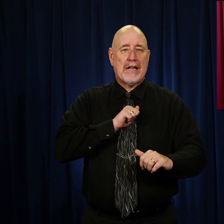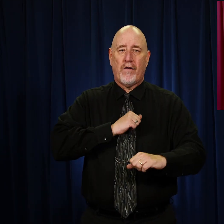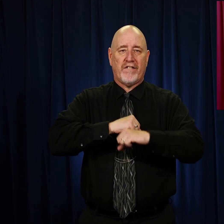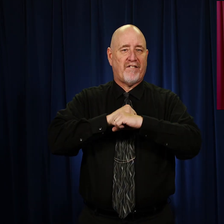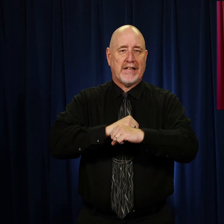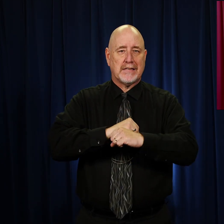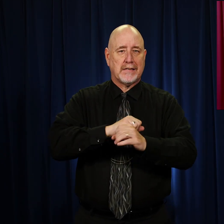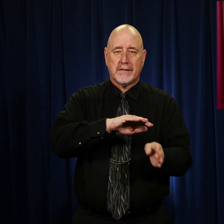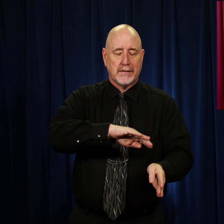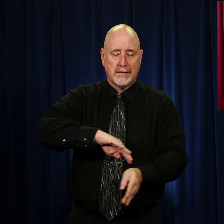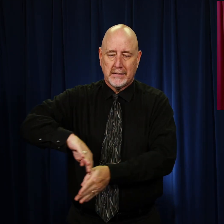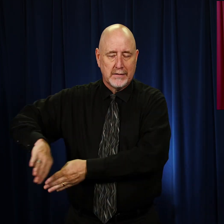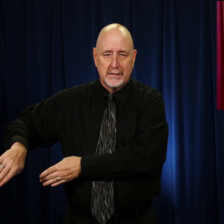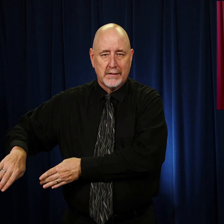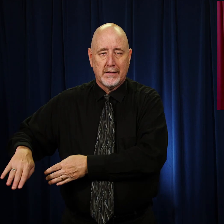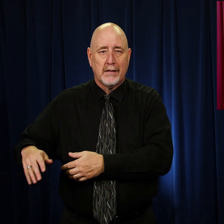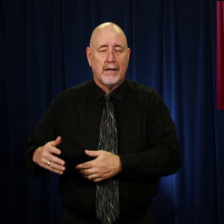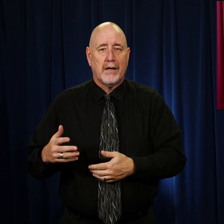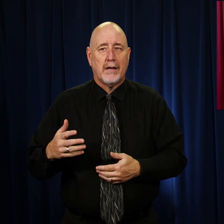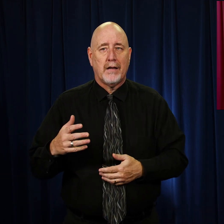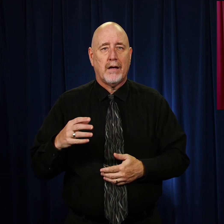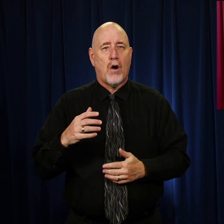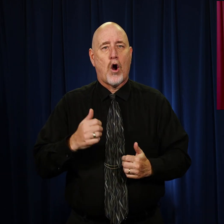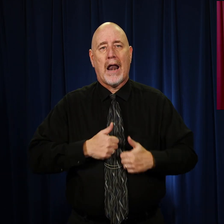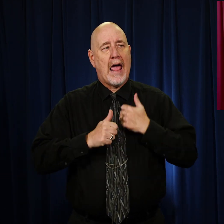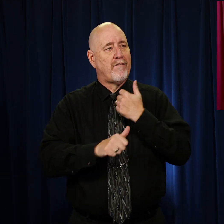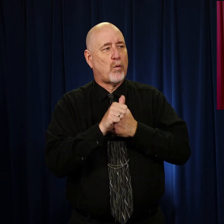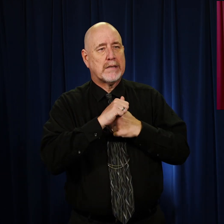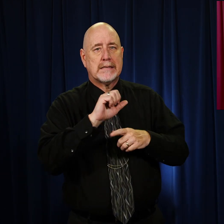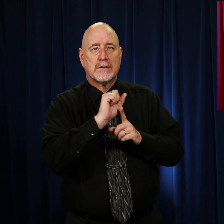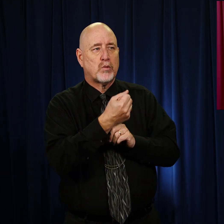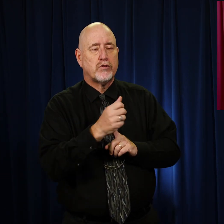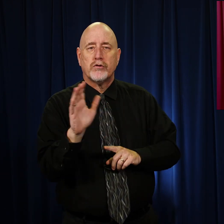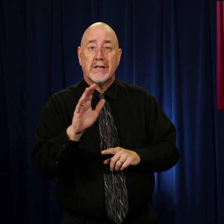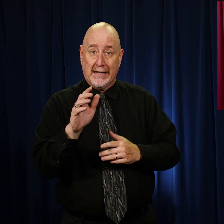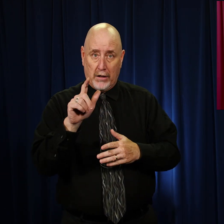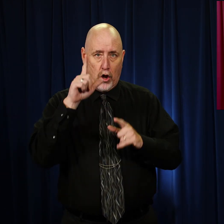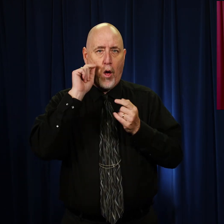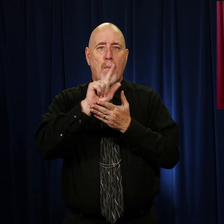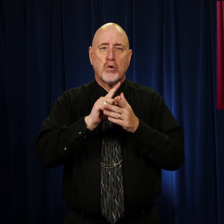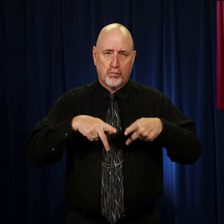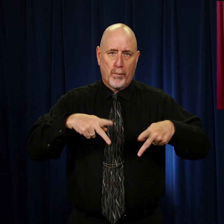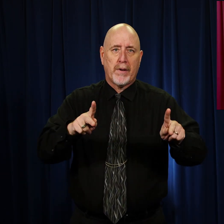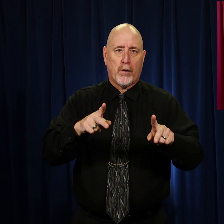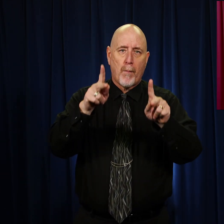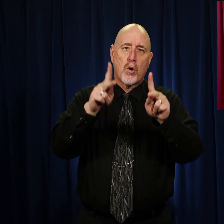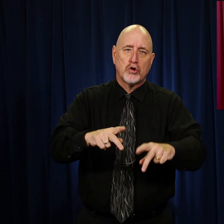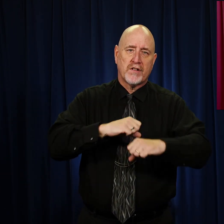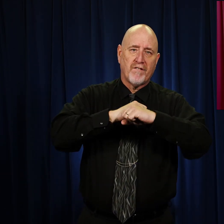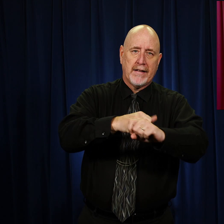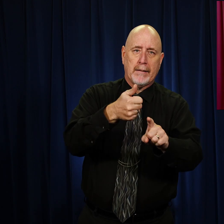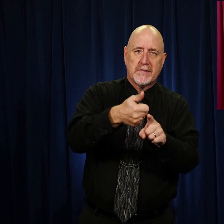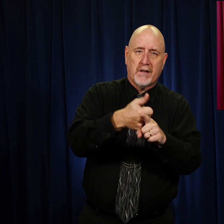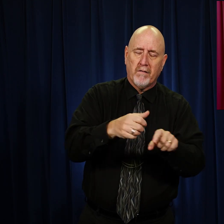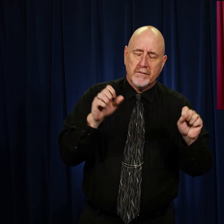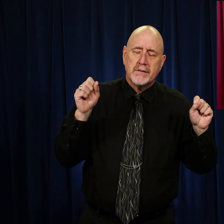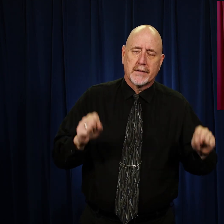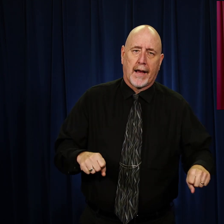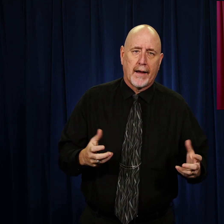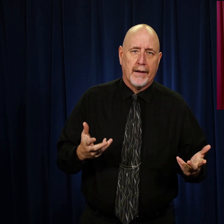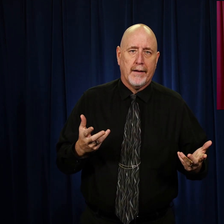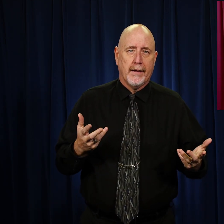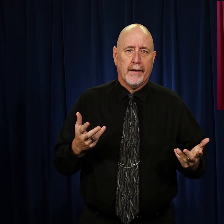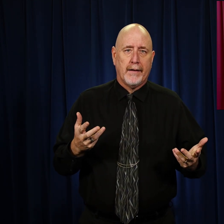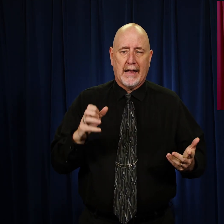self-defense or a life-threatening situation. Even the law of Moses allowed a person to defend